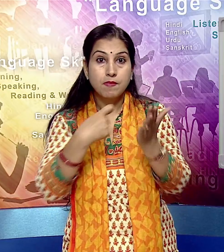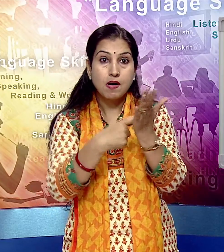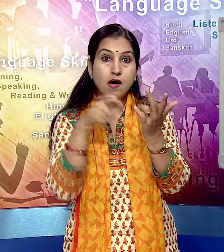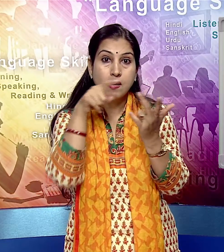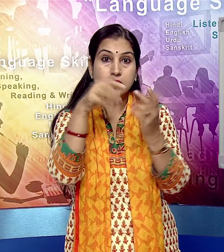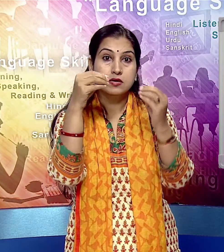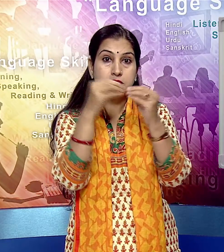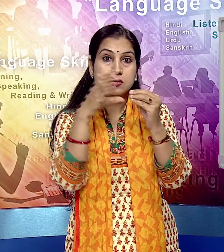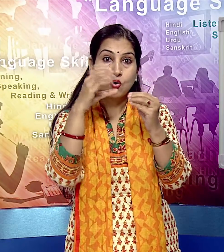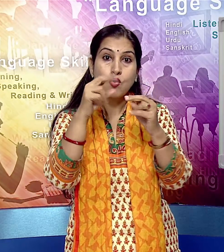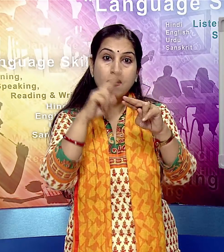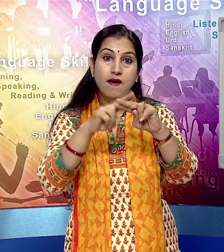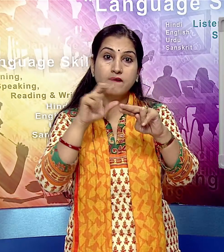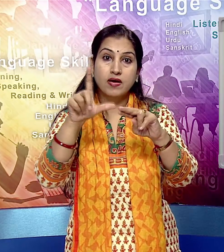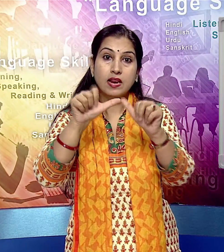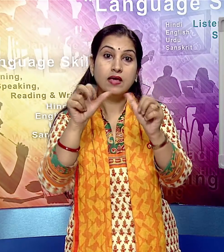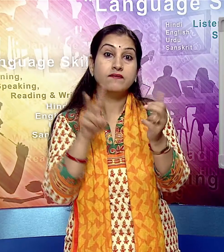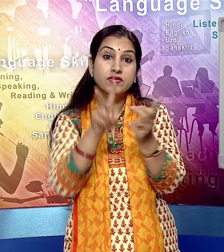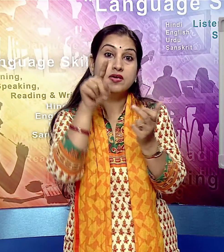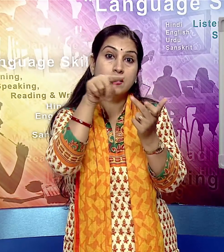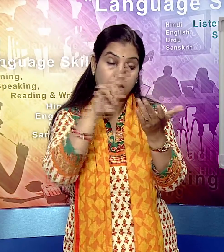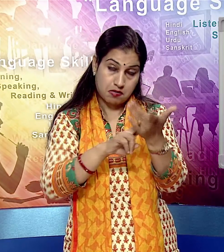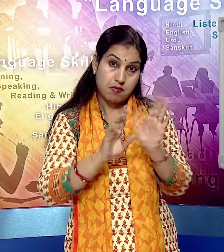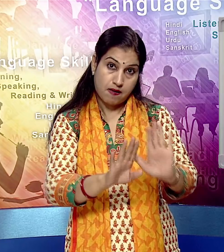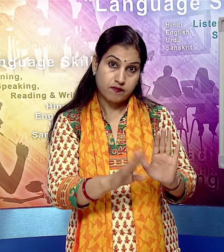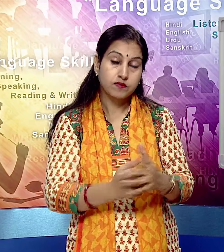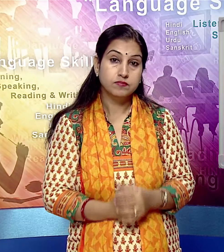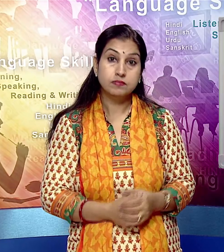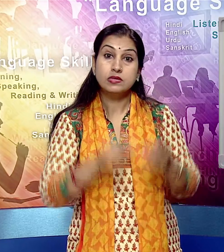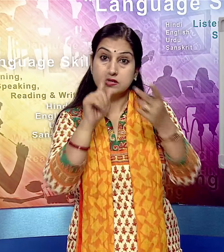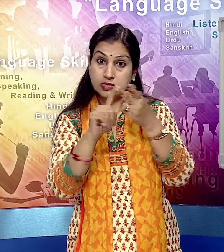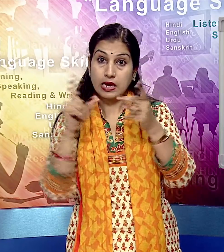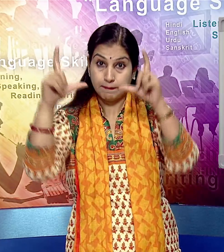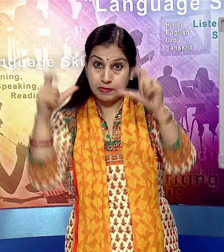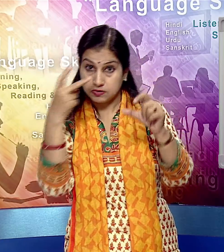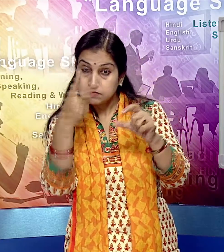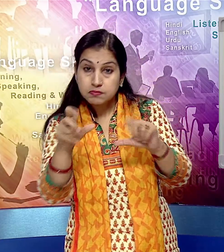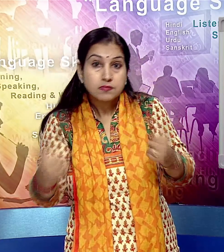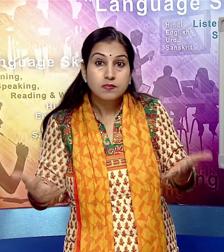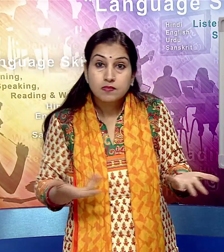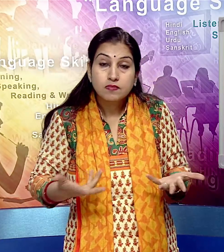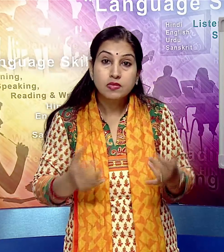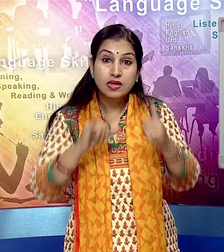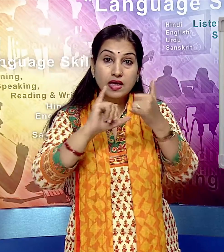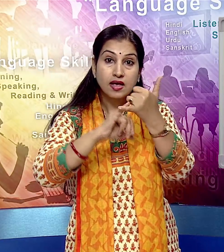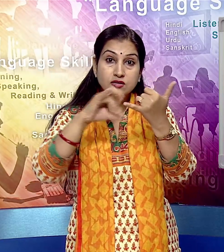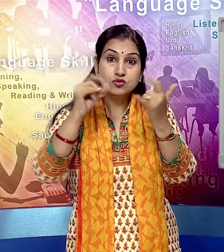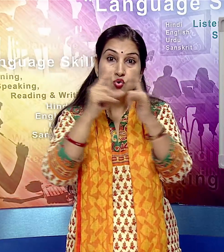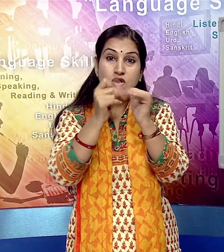is riboflavin. In the second picture you can see adding soda to